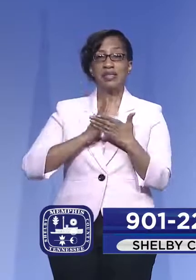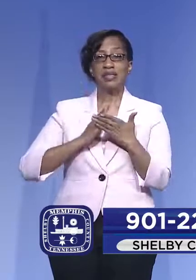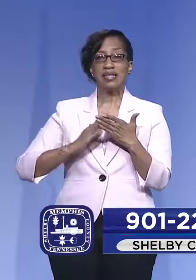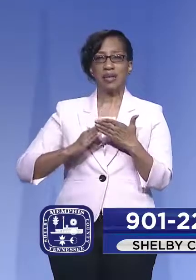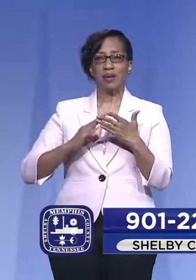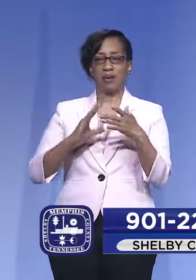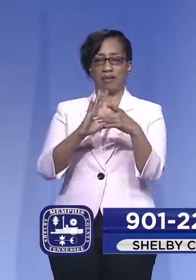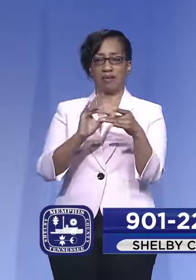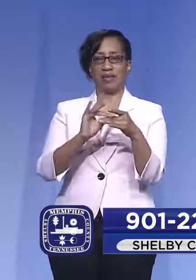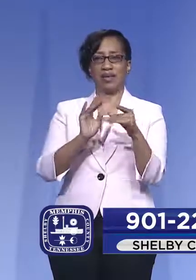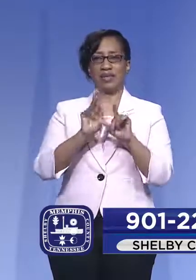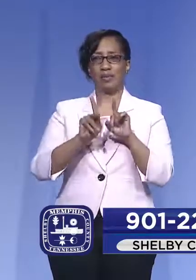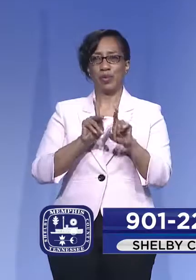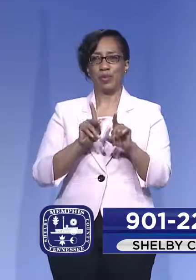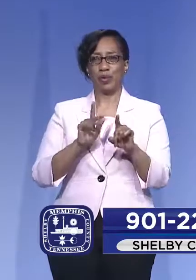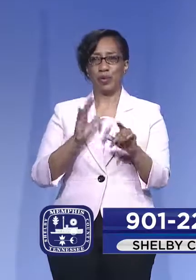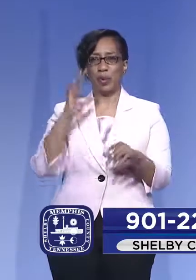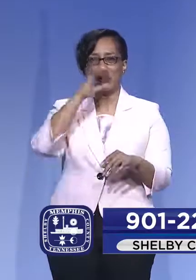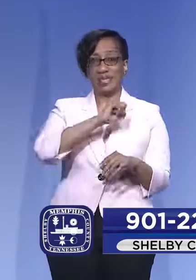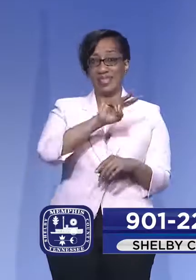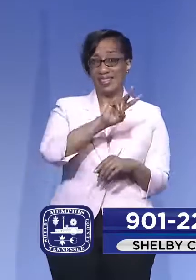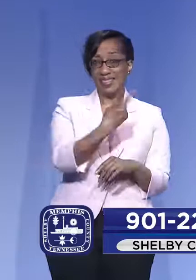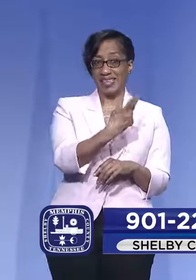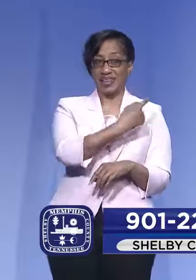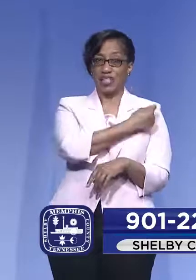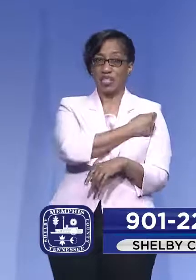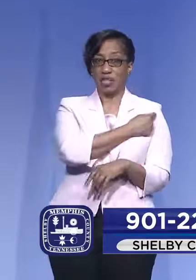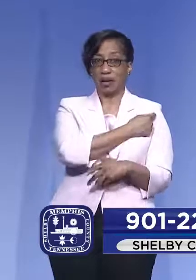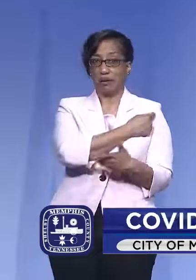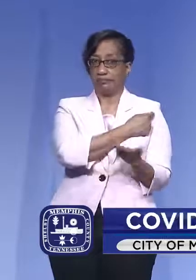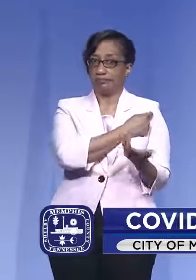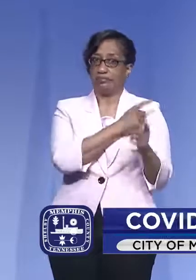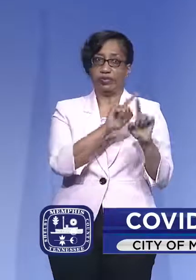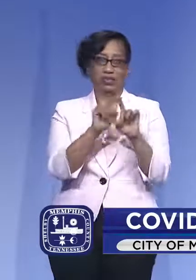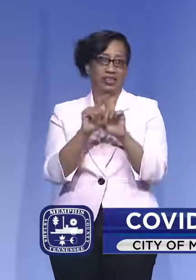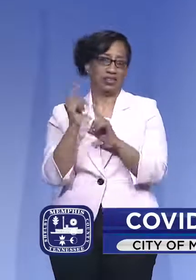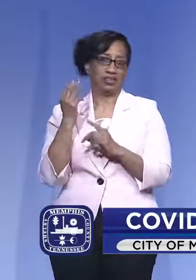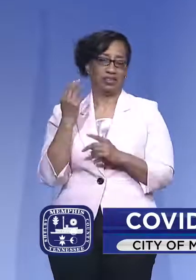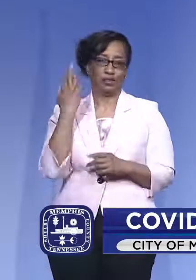articles that said people may have been skipping their second dose for whatever reason.